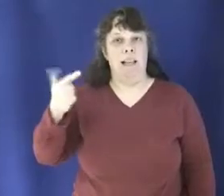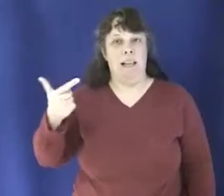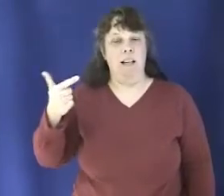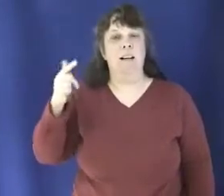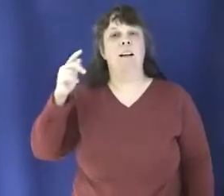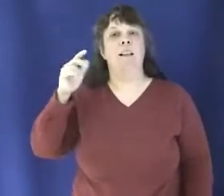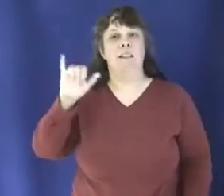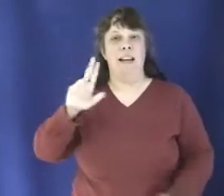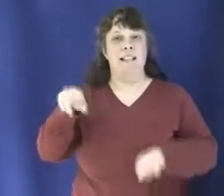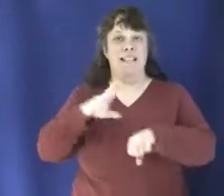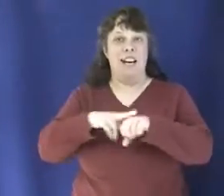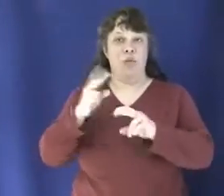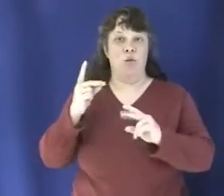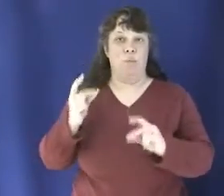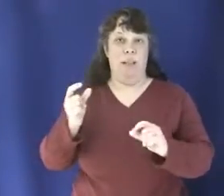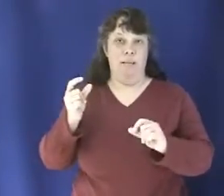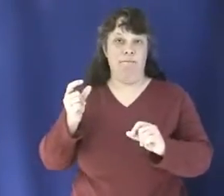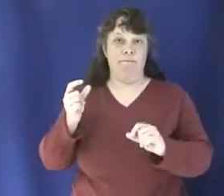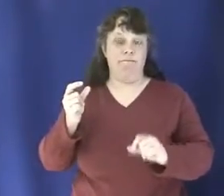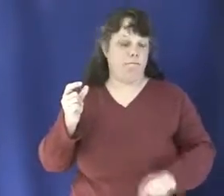Fingerspelling. That is natural speed.